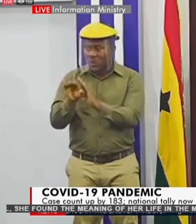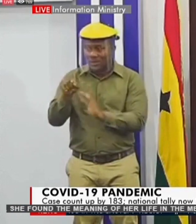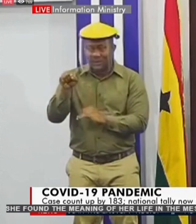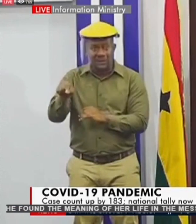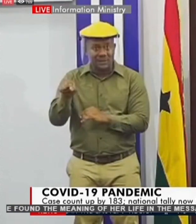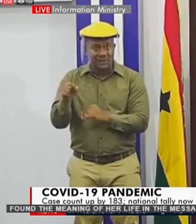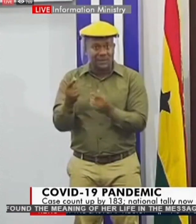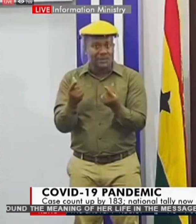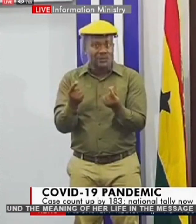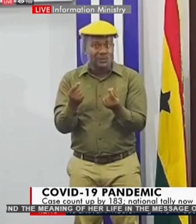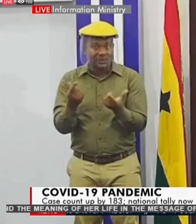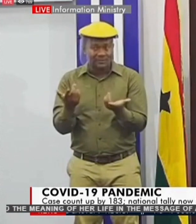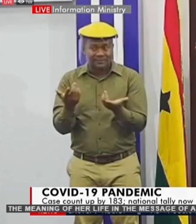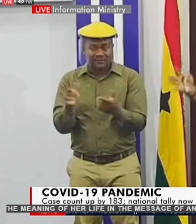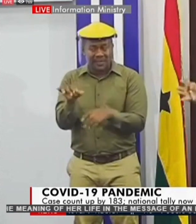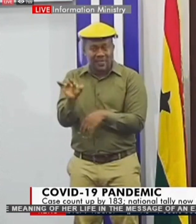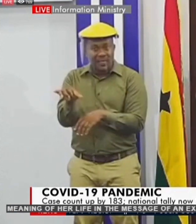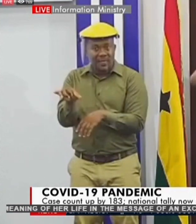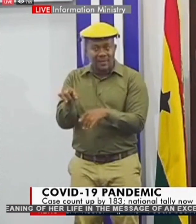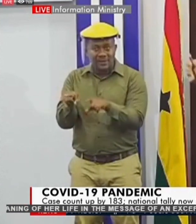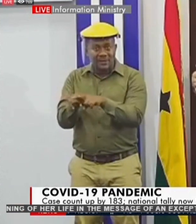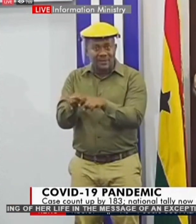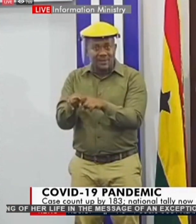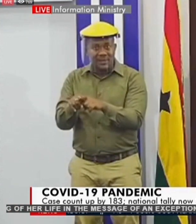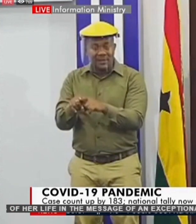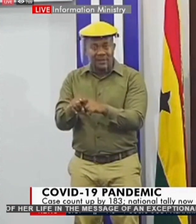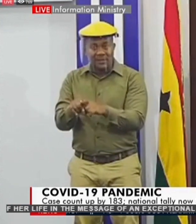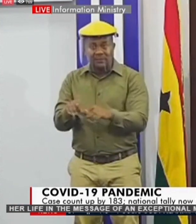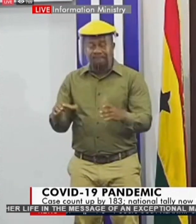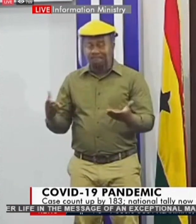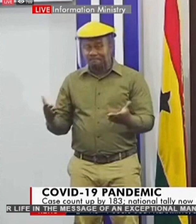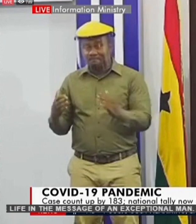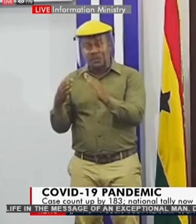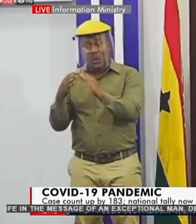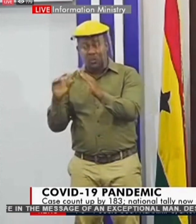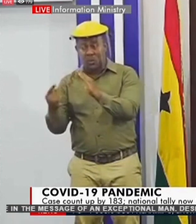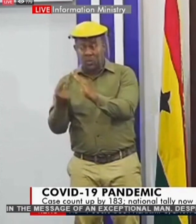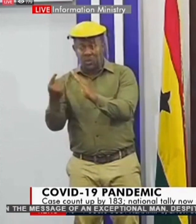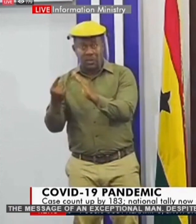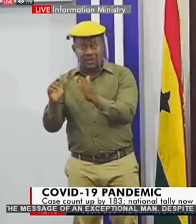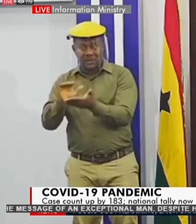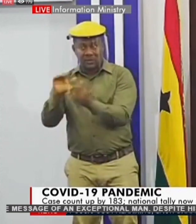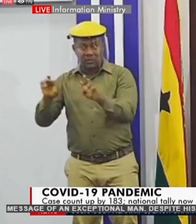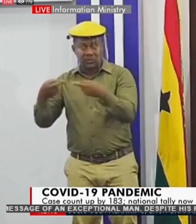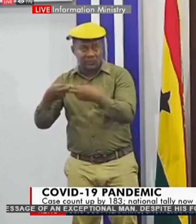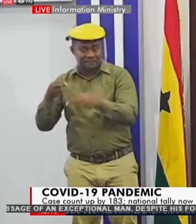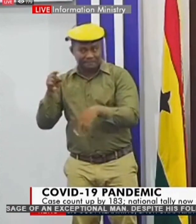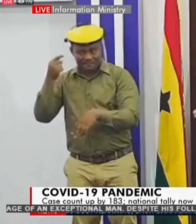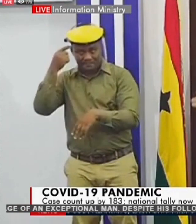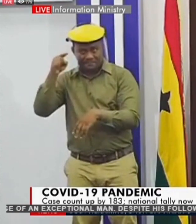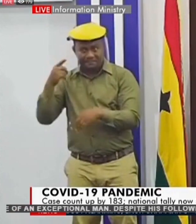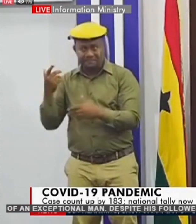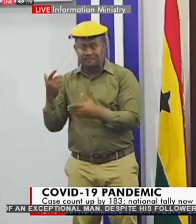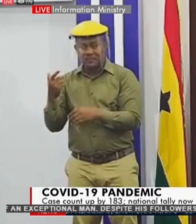serving as an isolation center together with another facility in Kumasi. So the problem